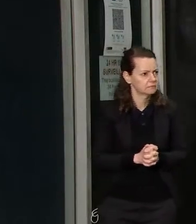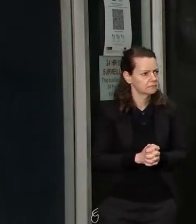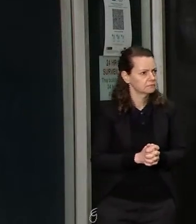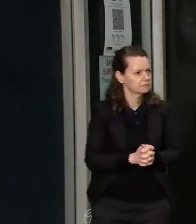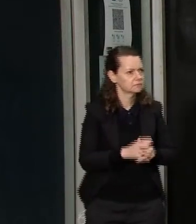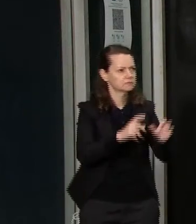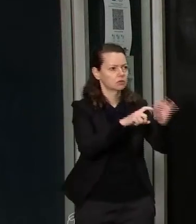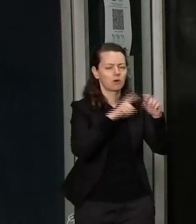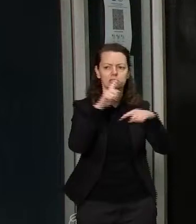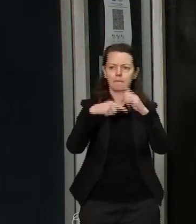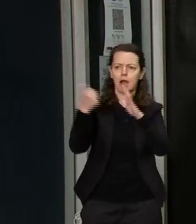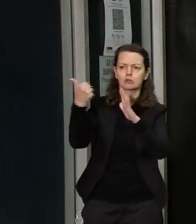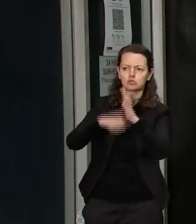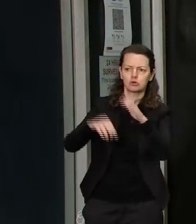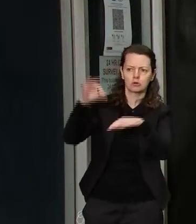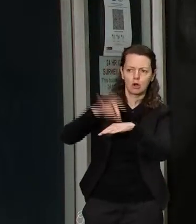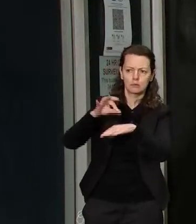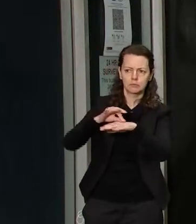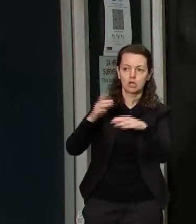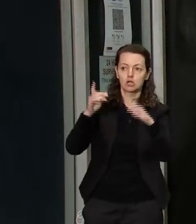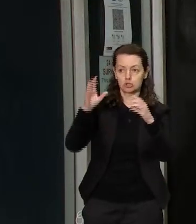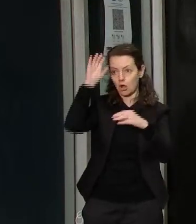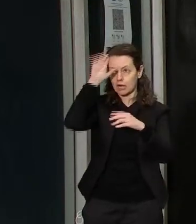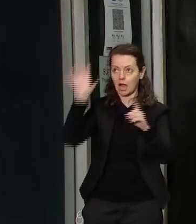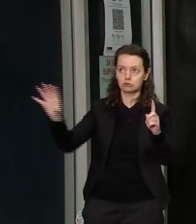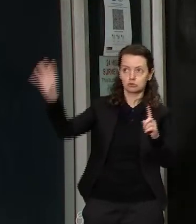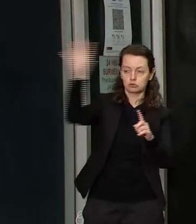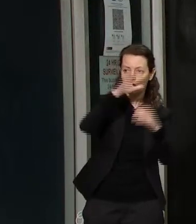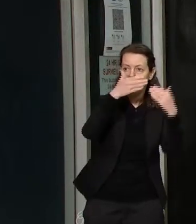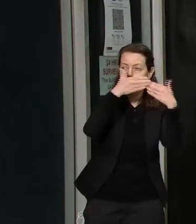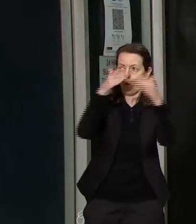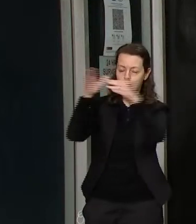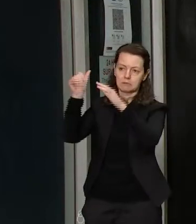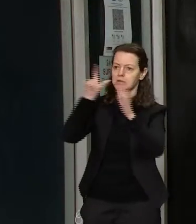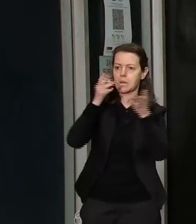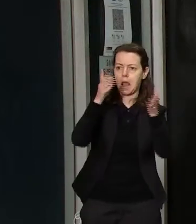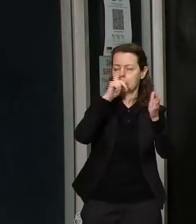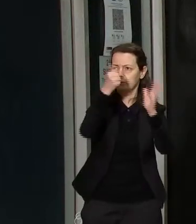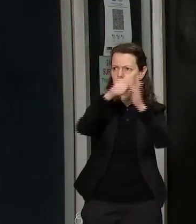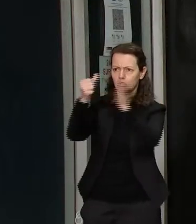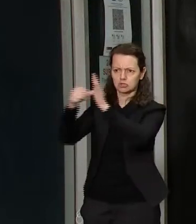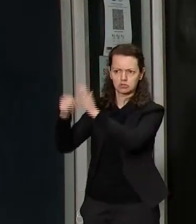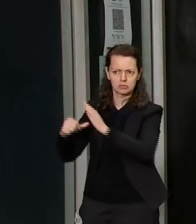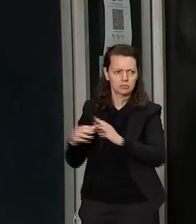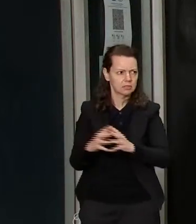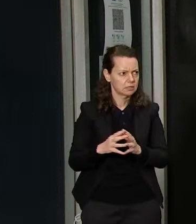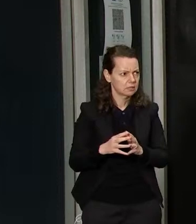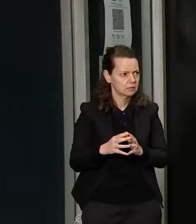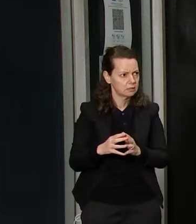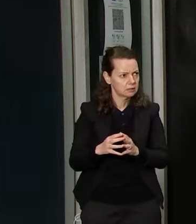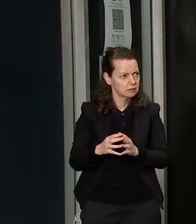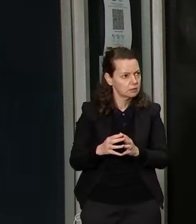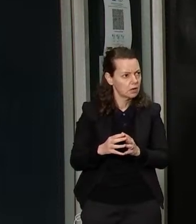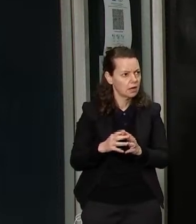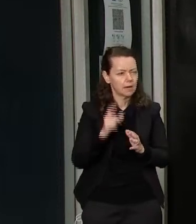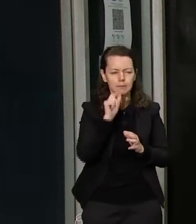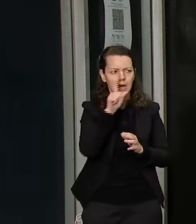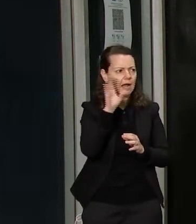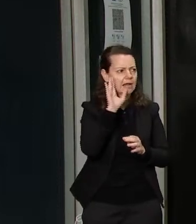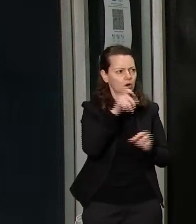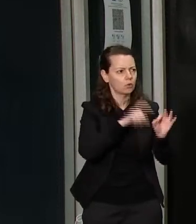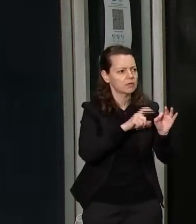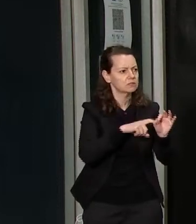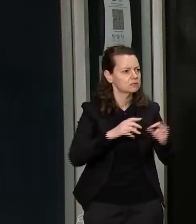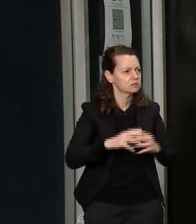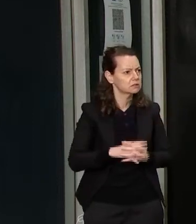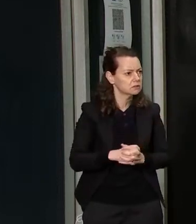surgery, elective surgery resumed in regional Victoria the day after they came out of lockdown last week. Why did we not follow a similar timeline here in Melbourne? Why wait till